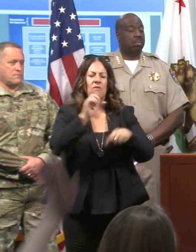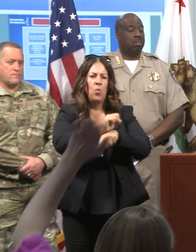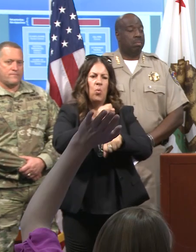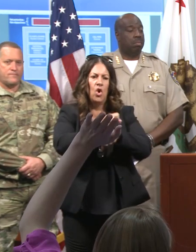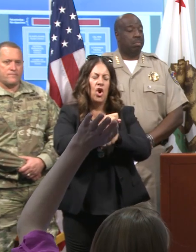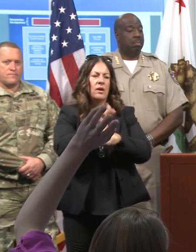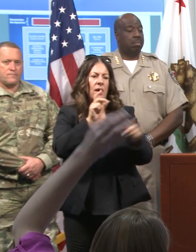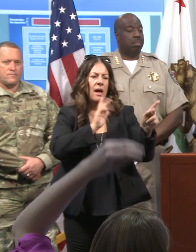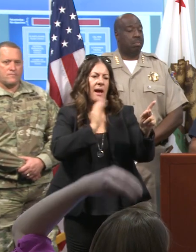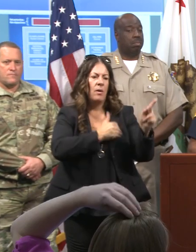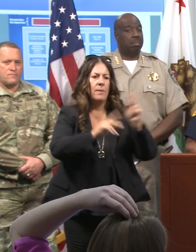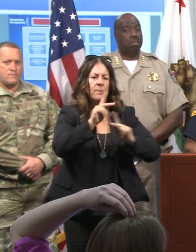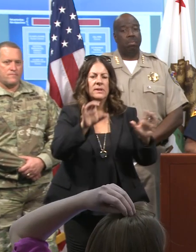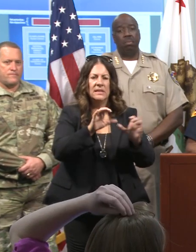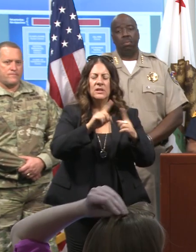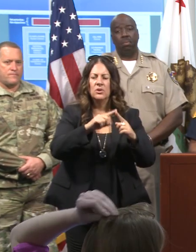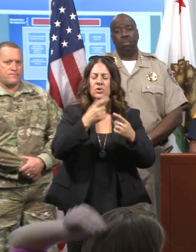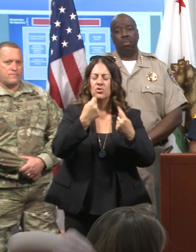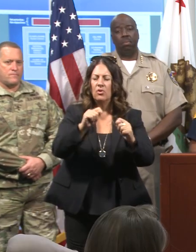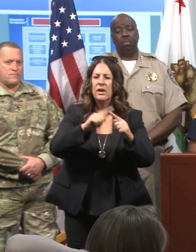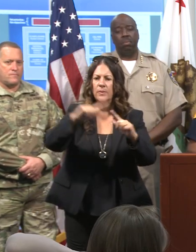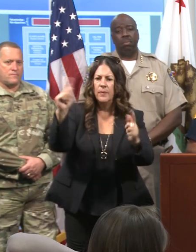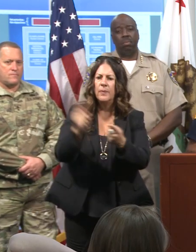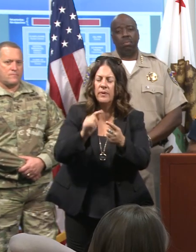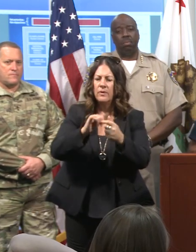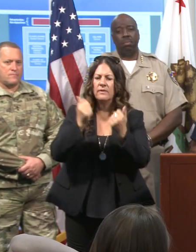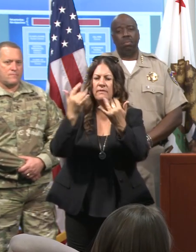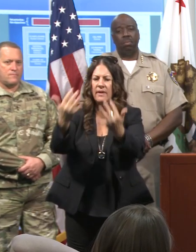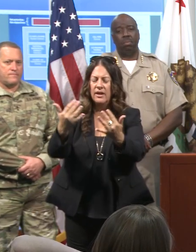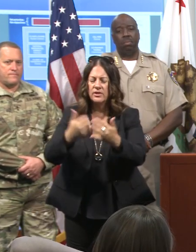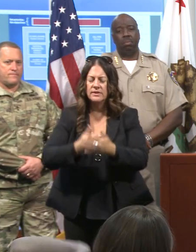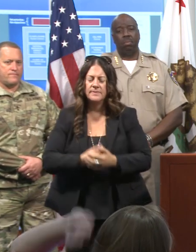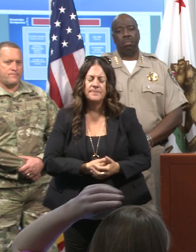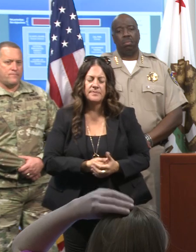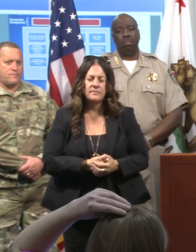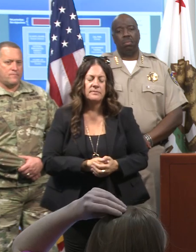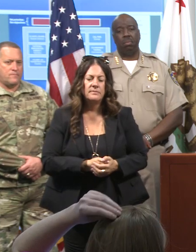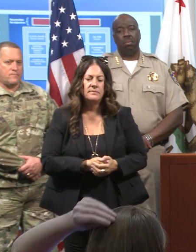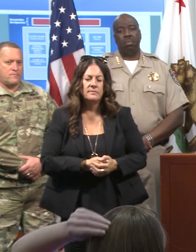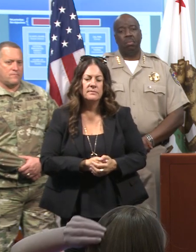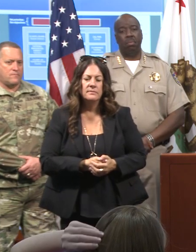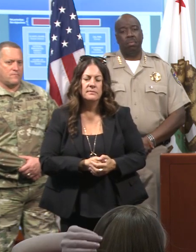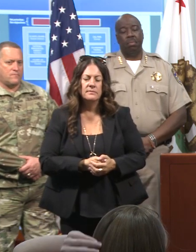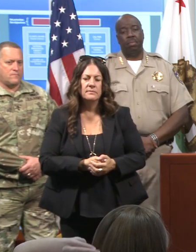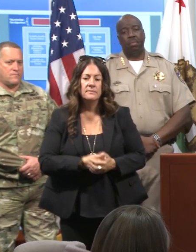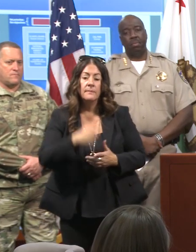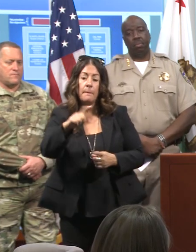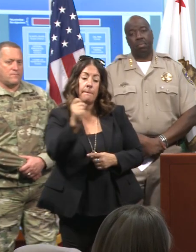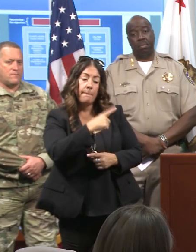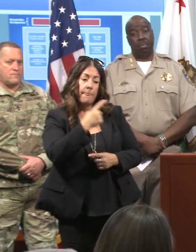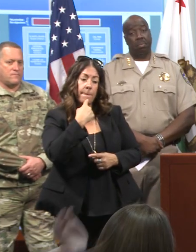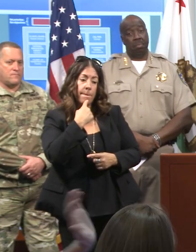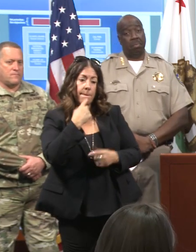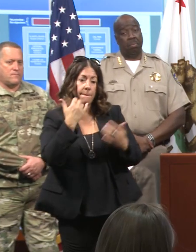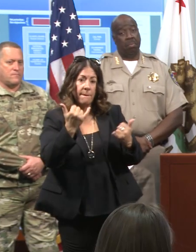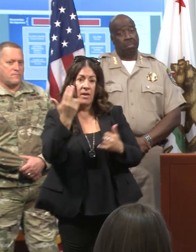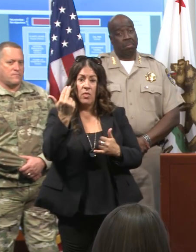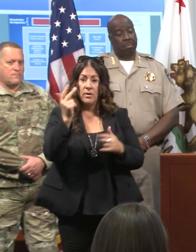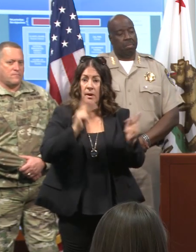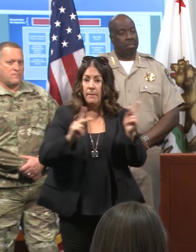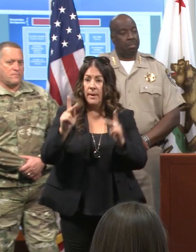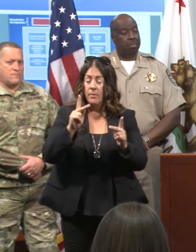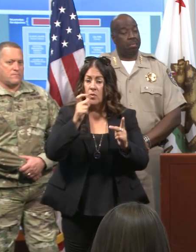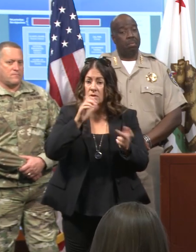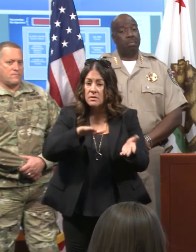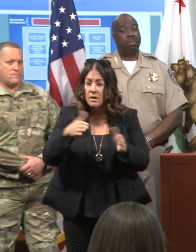fires. Yes? You mentioned that there were up to 13 deaths now. Do you know when, what the process will